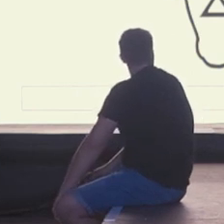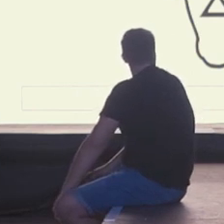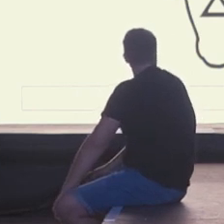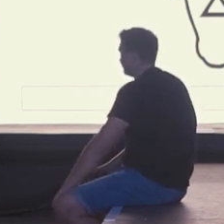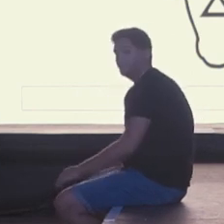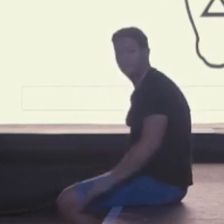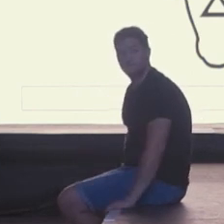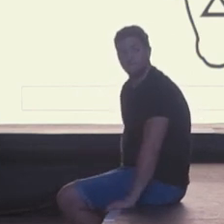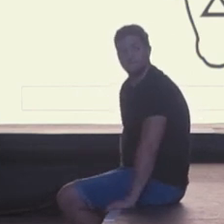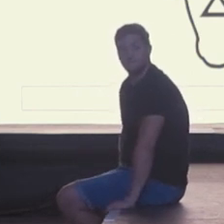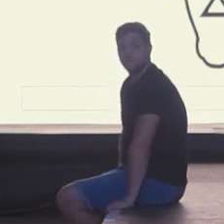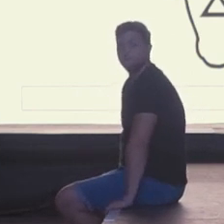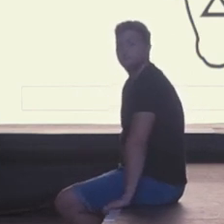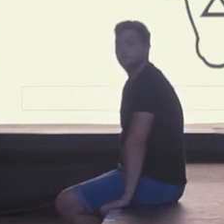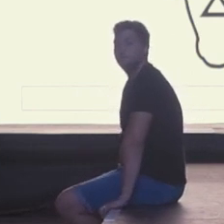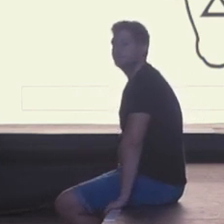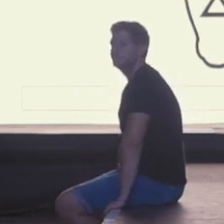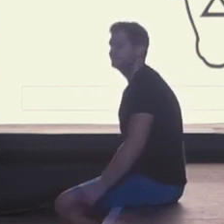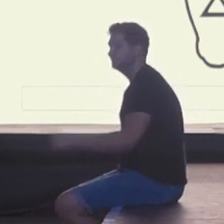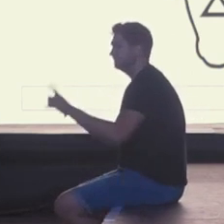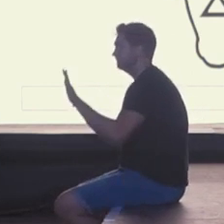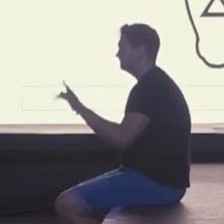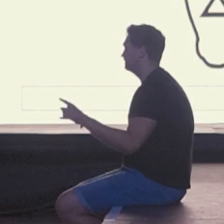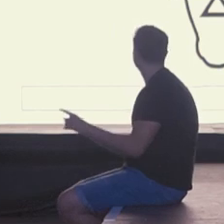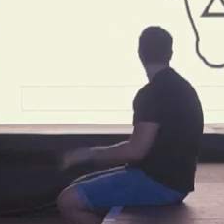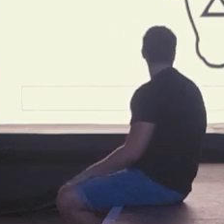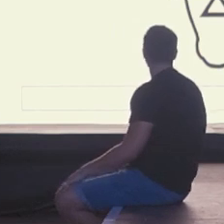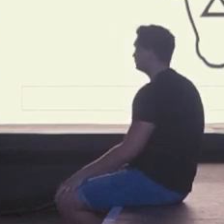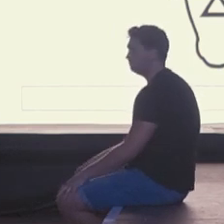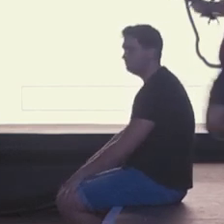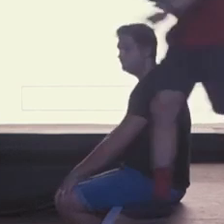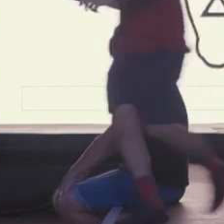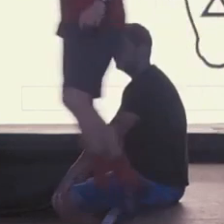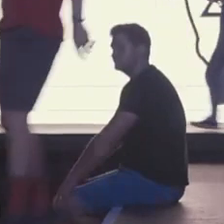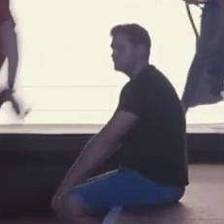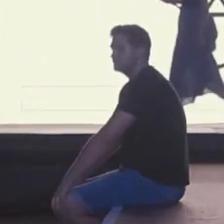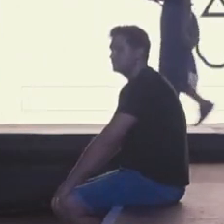Okay, any more questions? Probably take a couple more. Yeah?